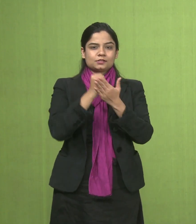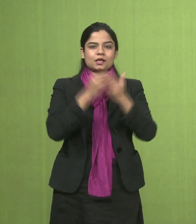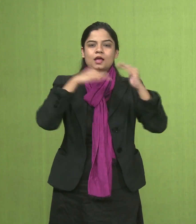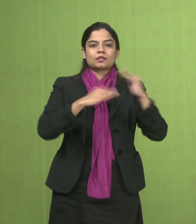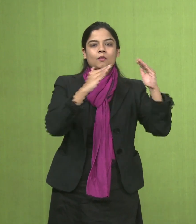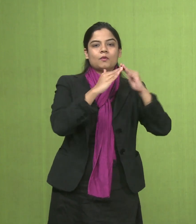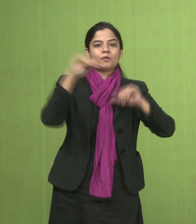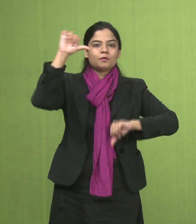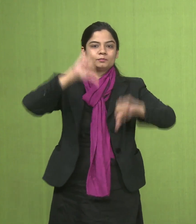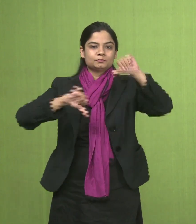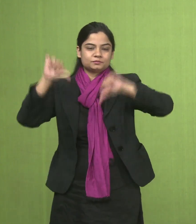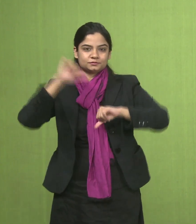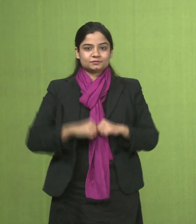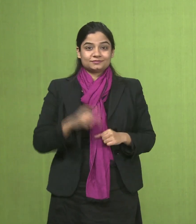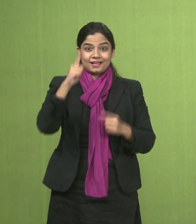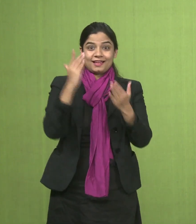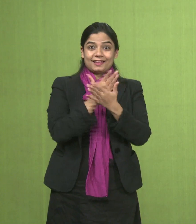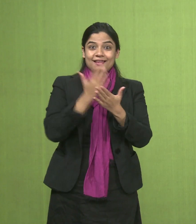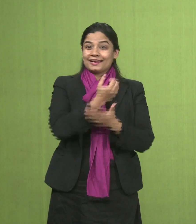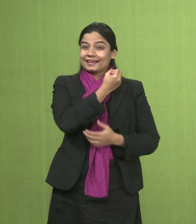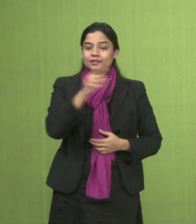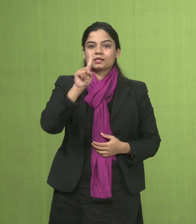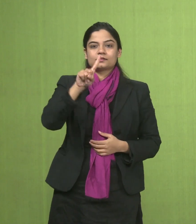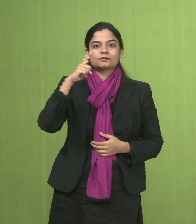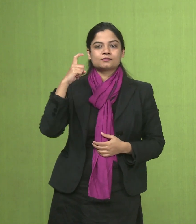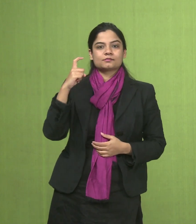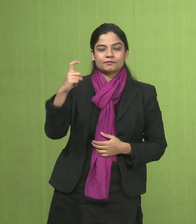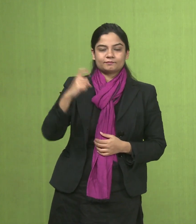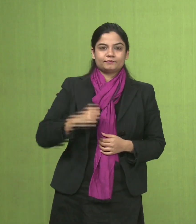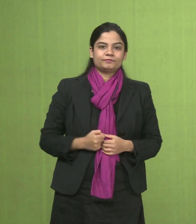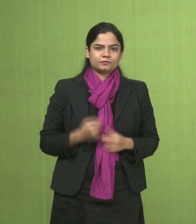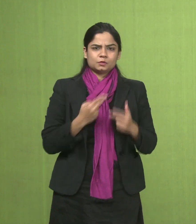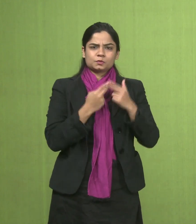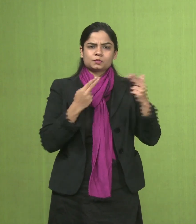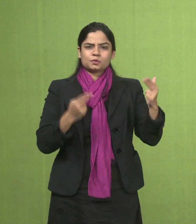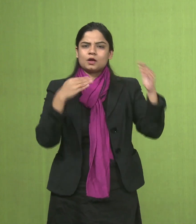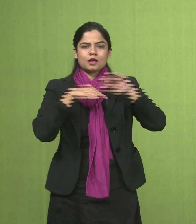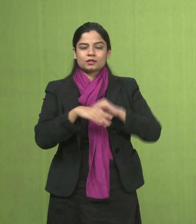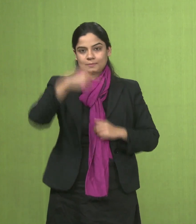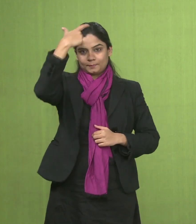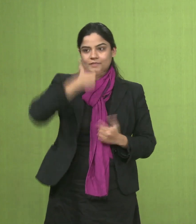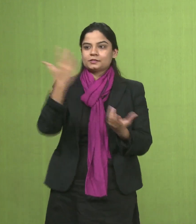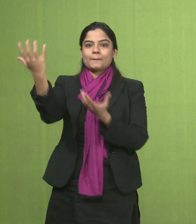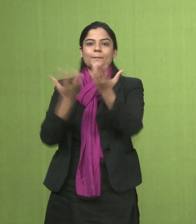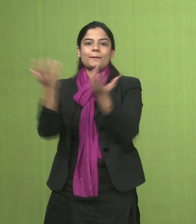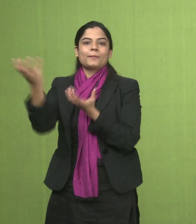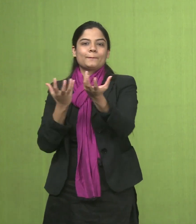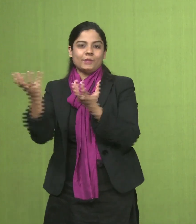The subject is Home Science, lesson number 17. The title is